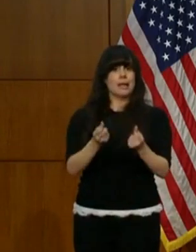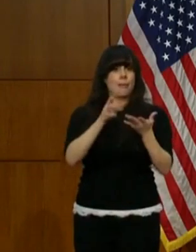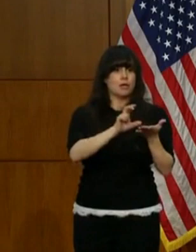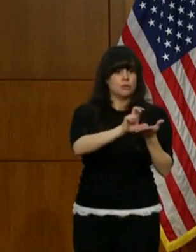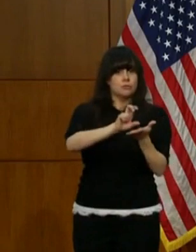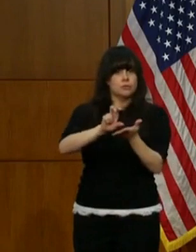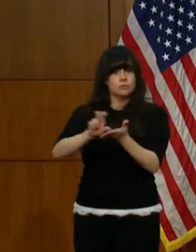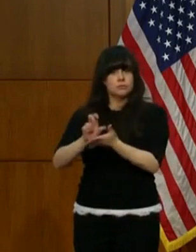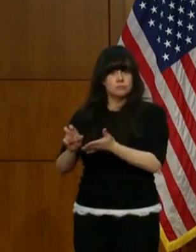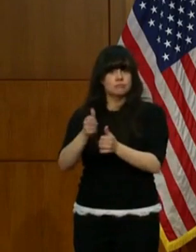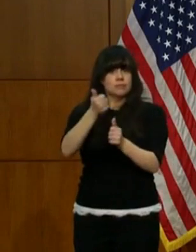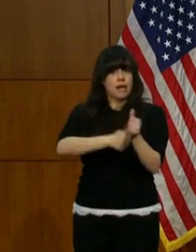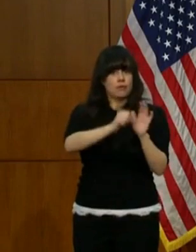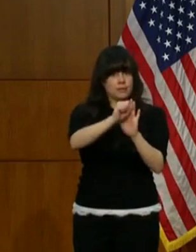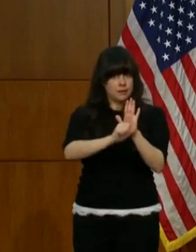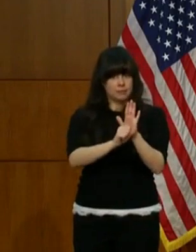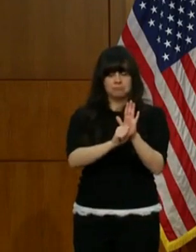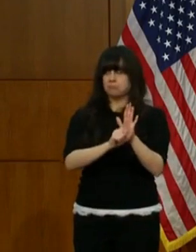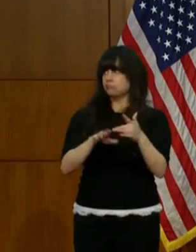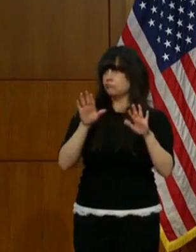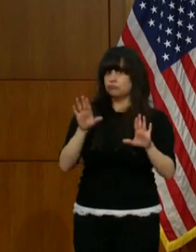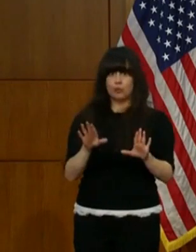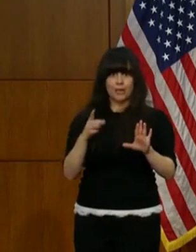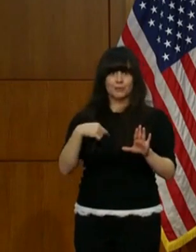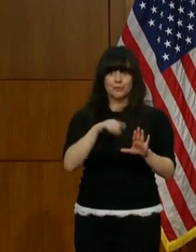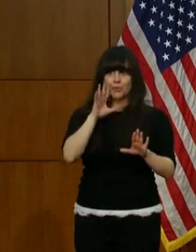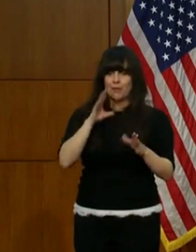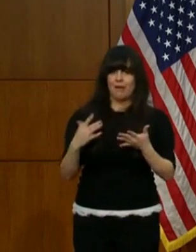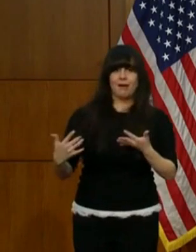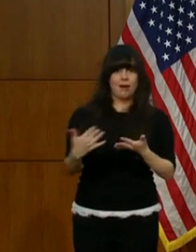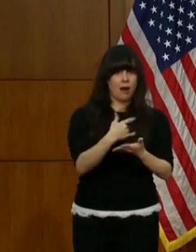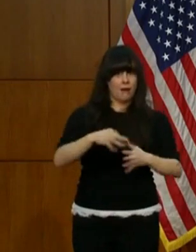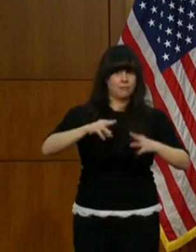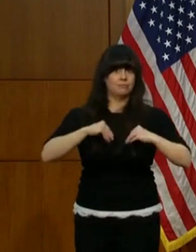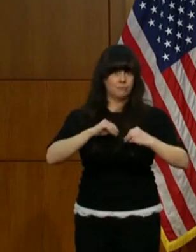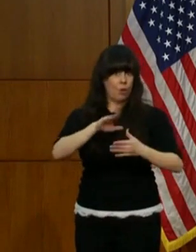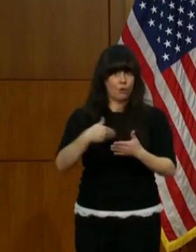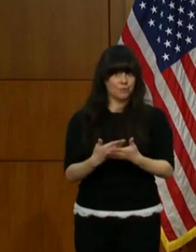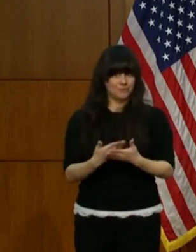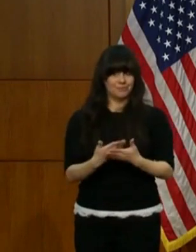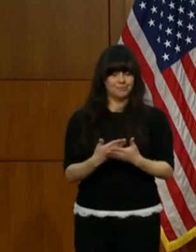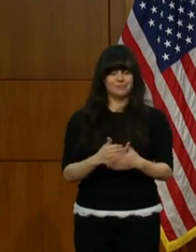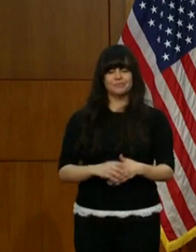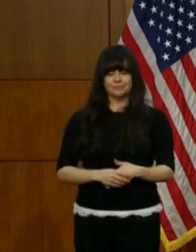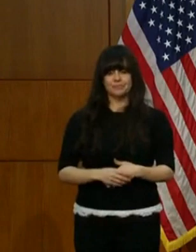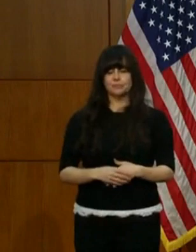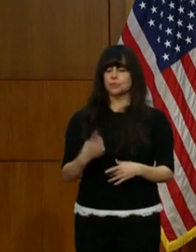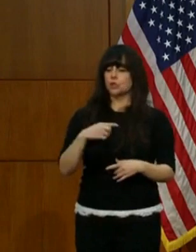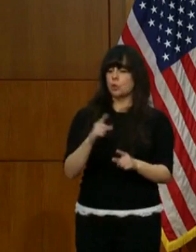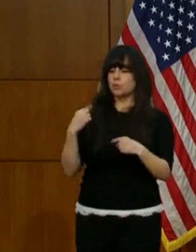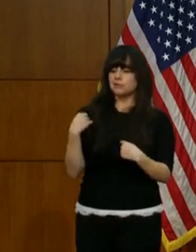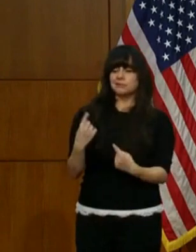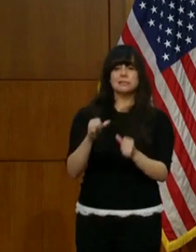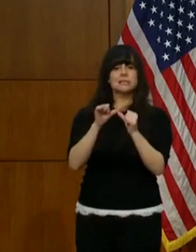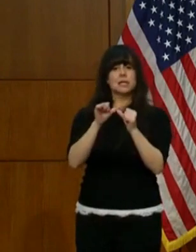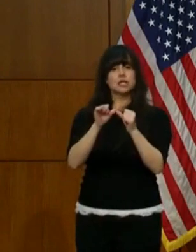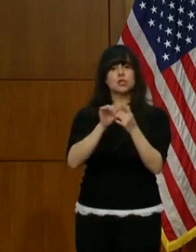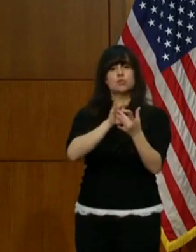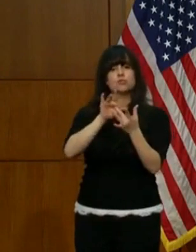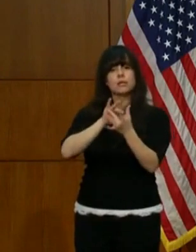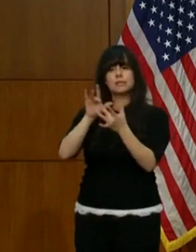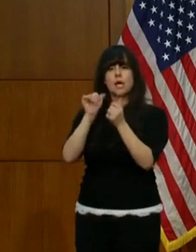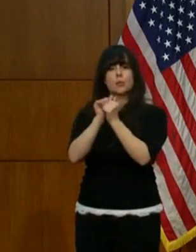is wonderful news. We'll take every dose that we can get. We are in regular contact with our federal